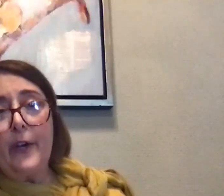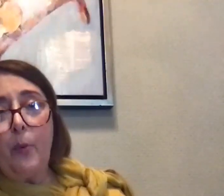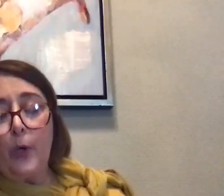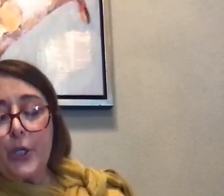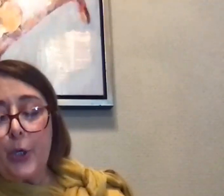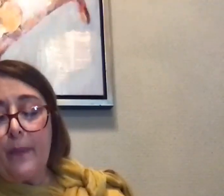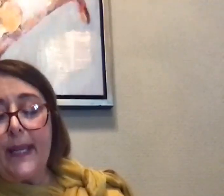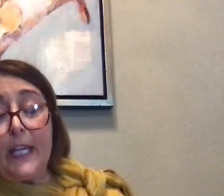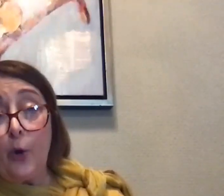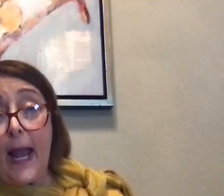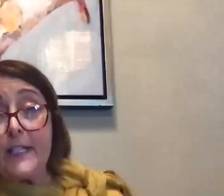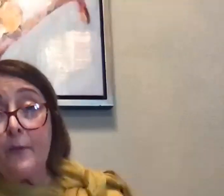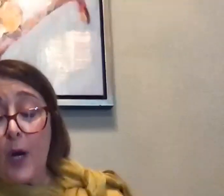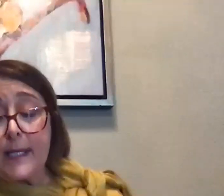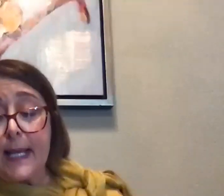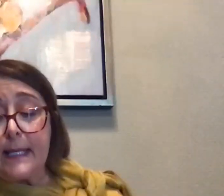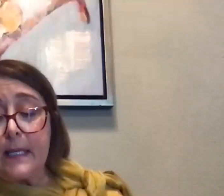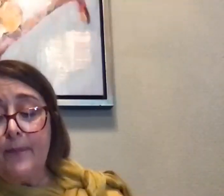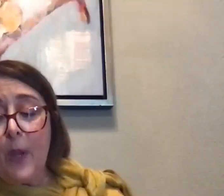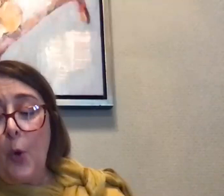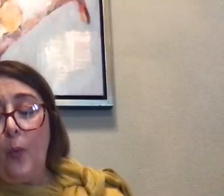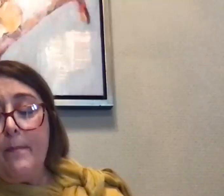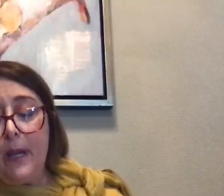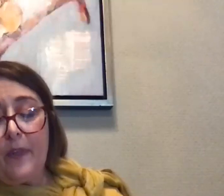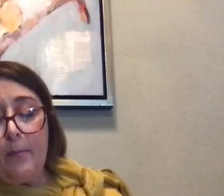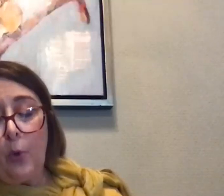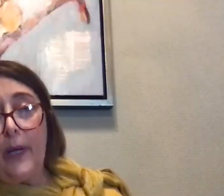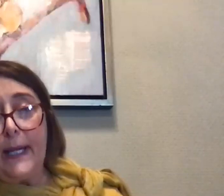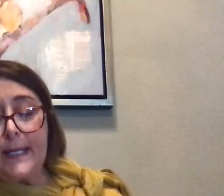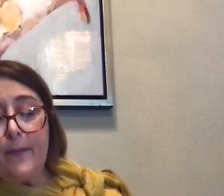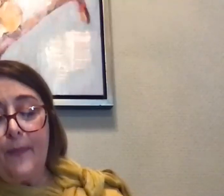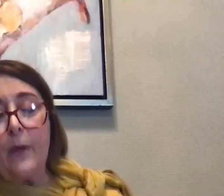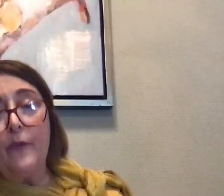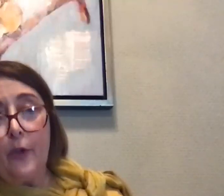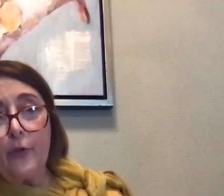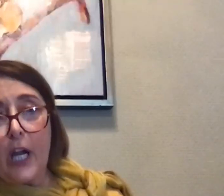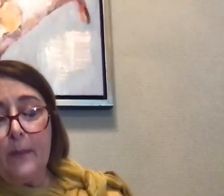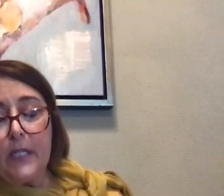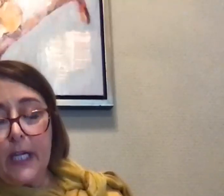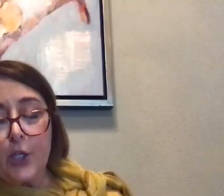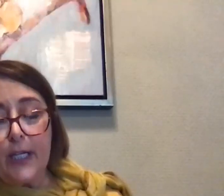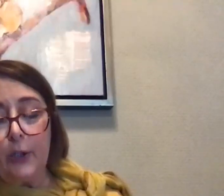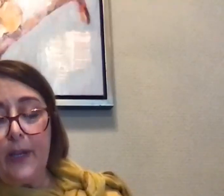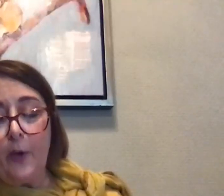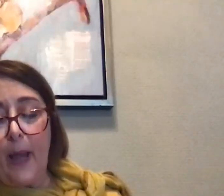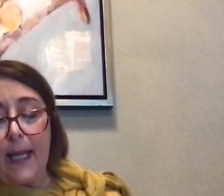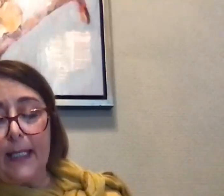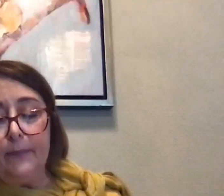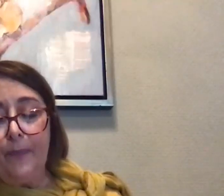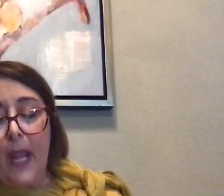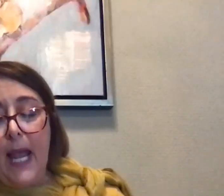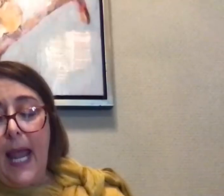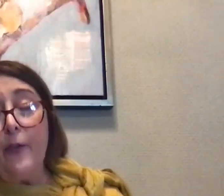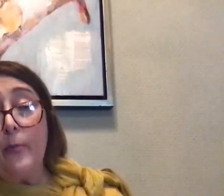another very important term, the interactive process, we meet with employees and review their documentation, including their